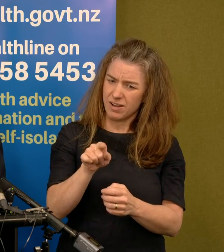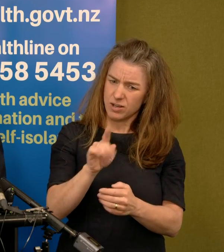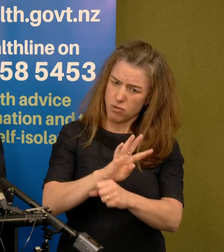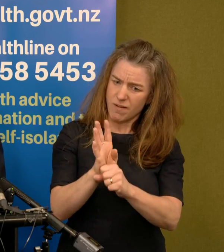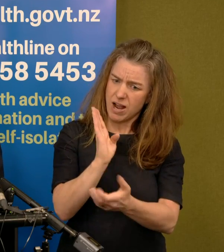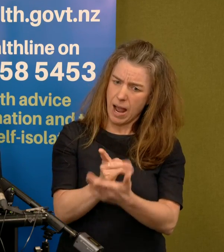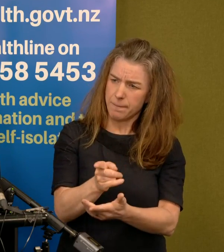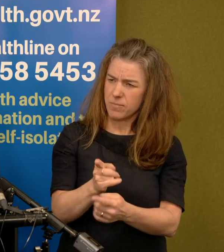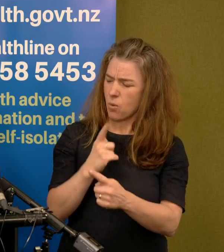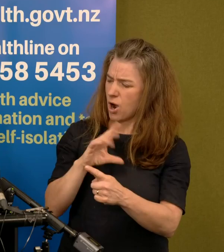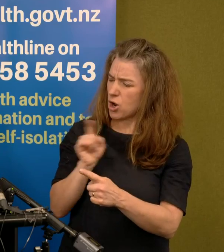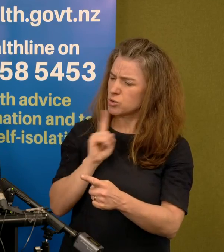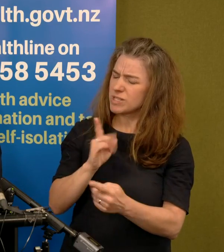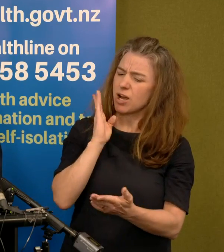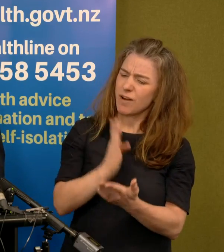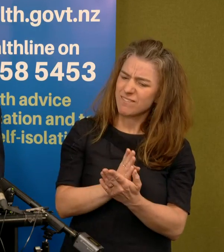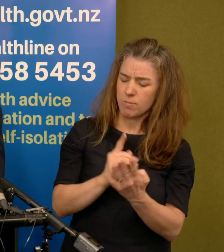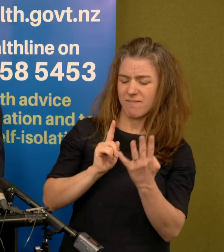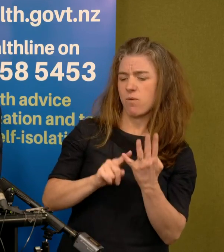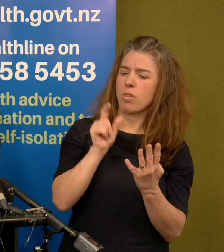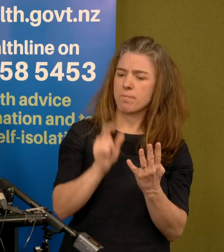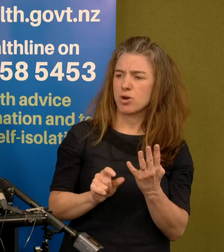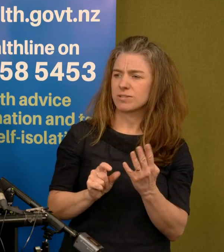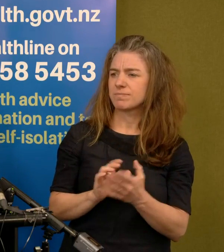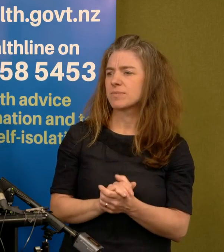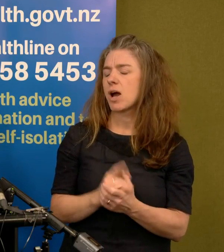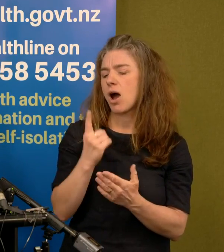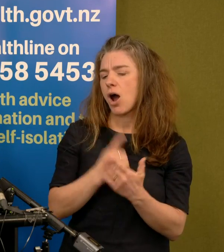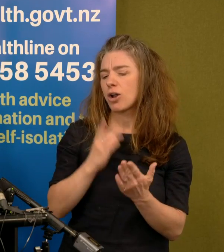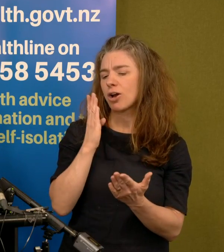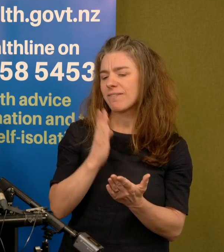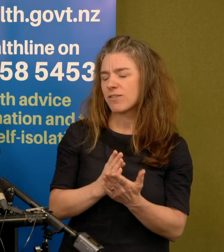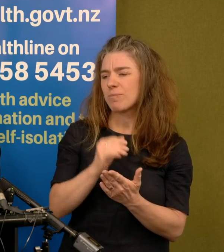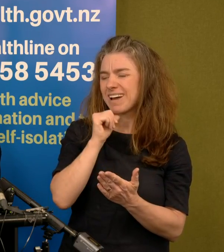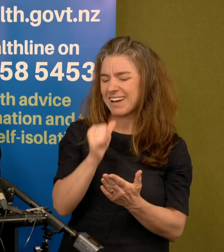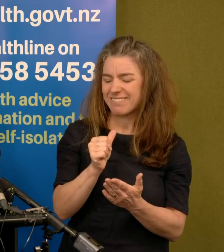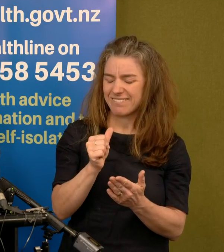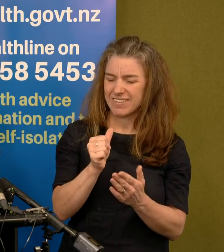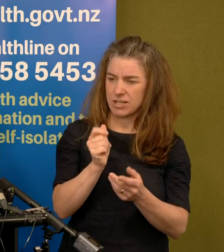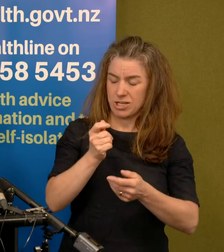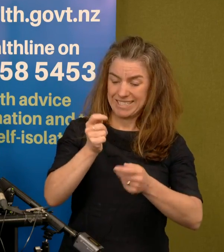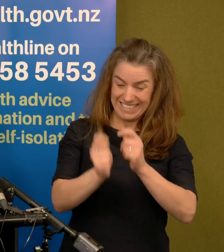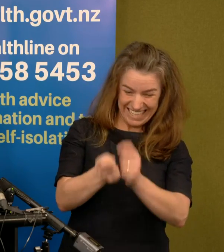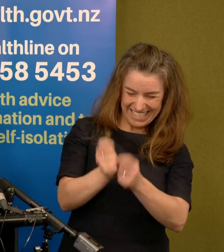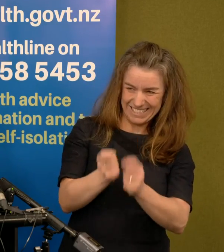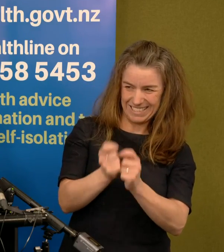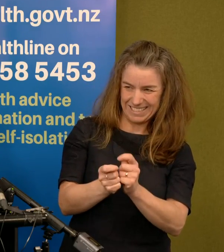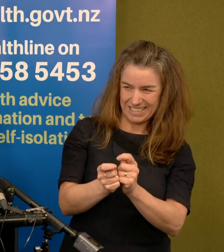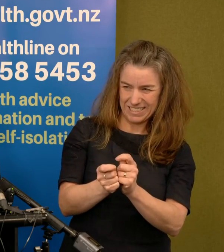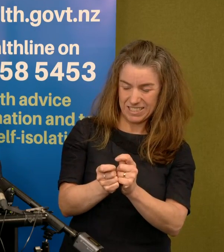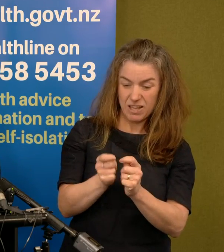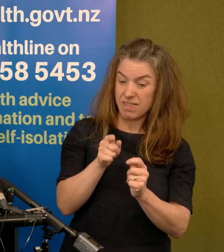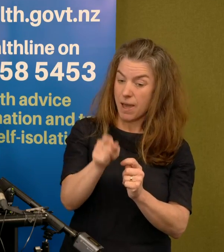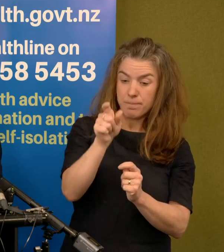case. But why not a definite case? It's not confirmed. You only call someone a confirmed case if you have a positive laboratory